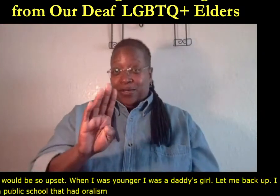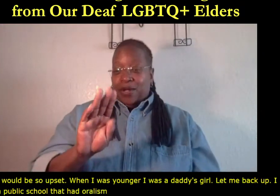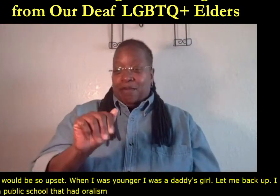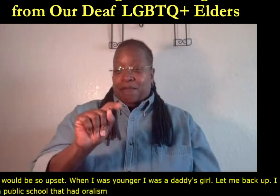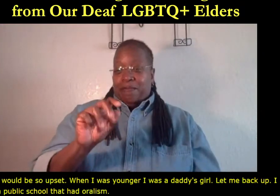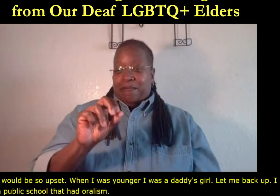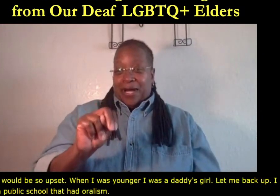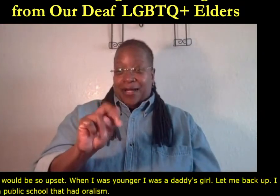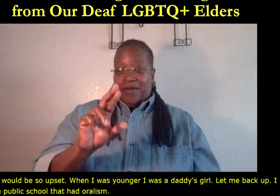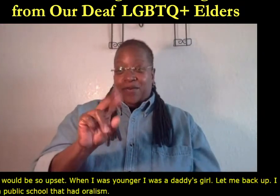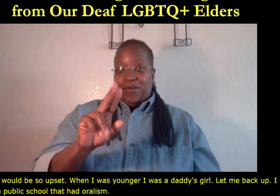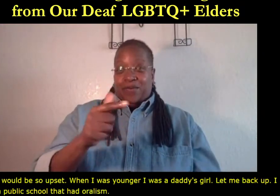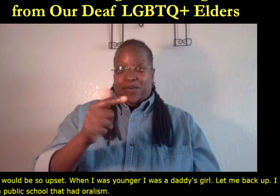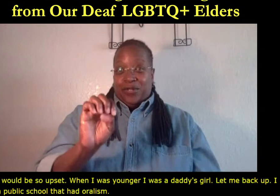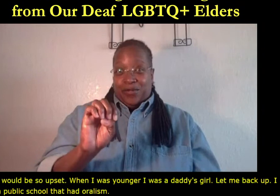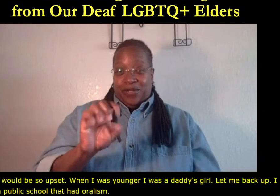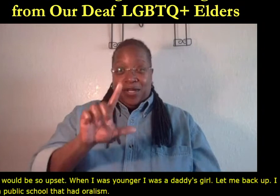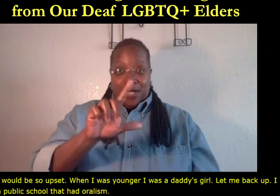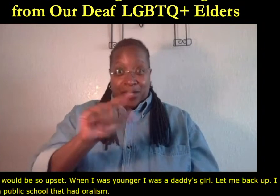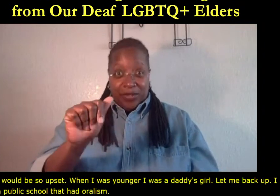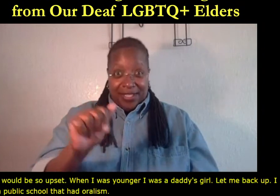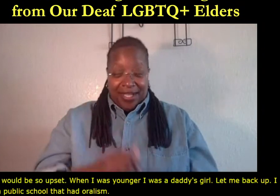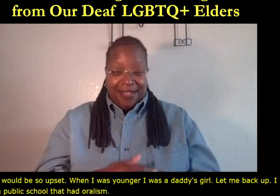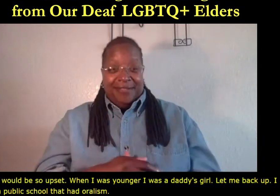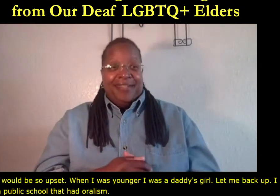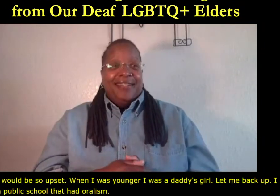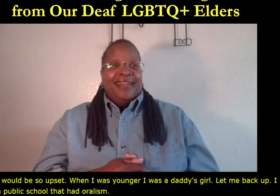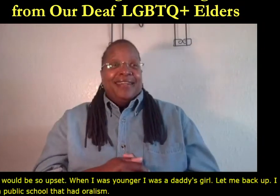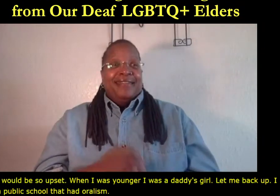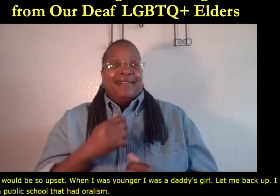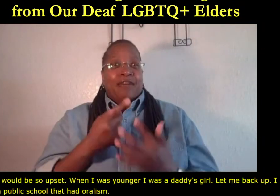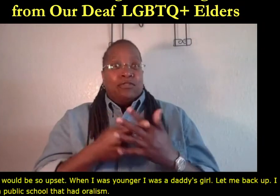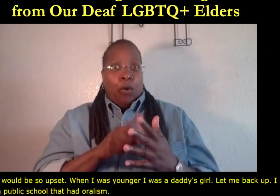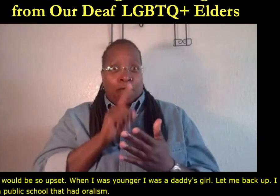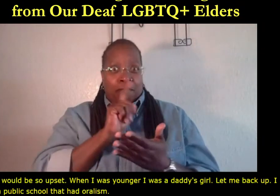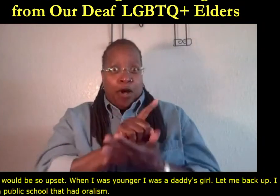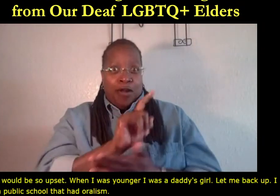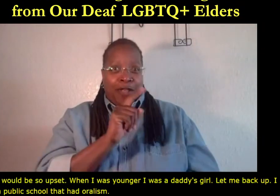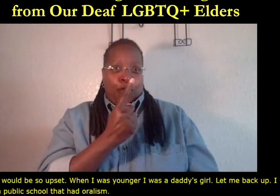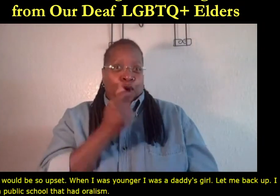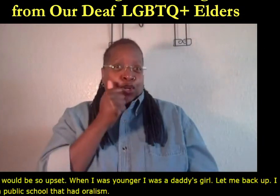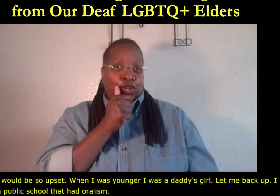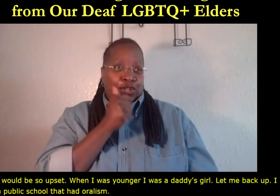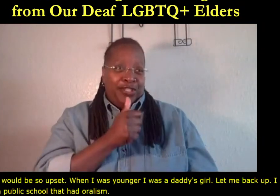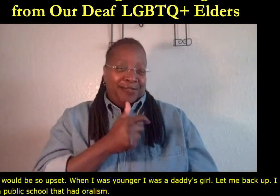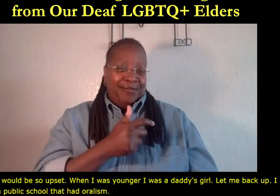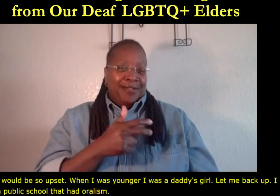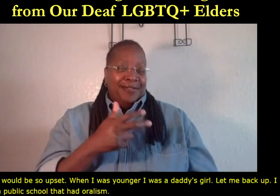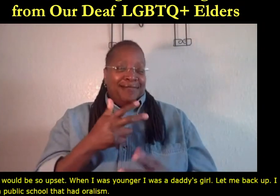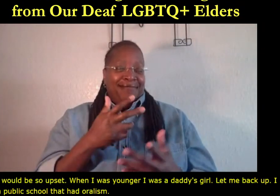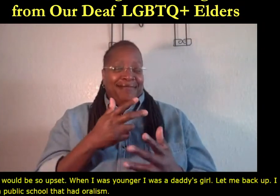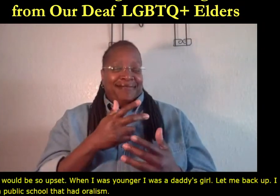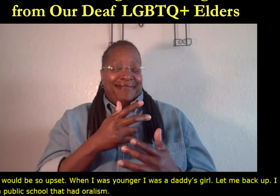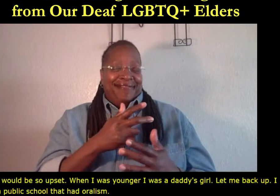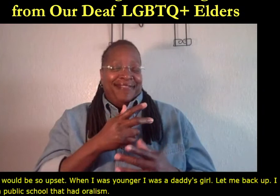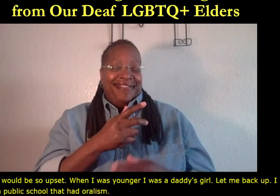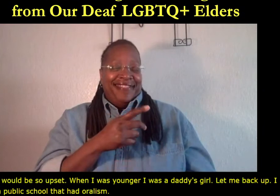i went to baton rouge louisiana uh the school for the deaf there i fell in love with